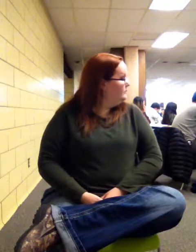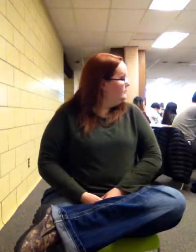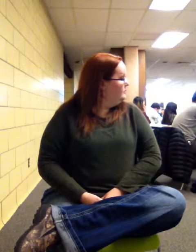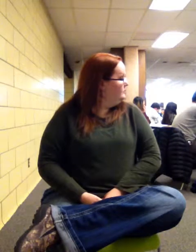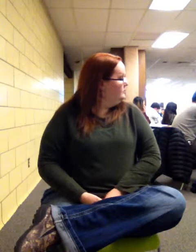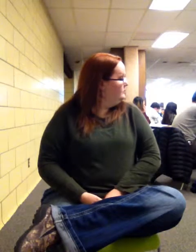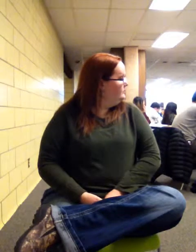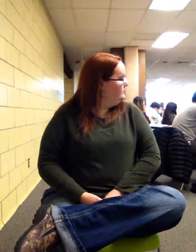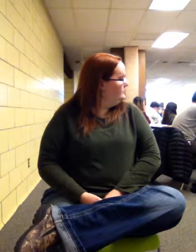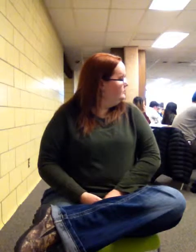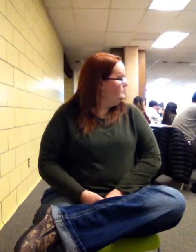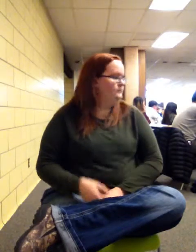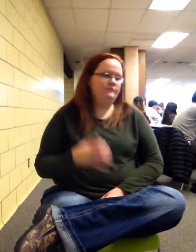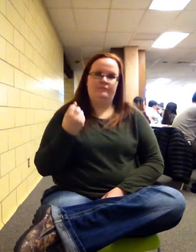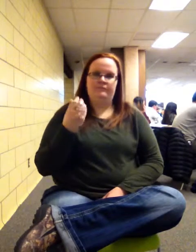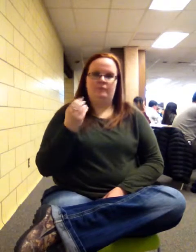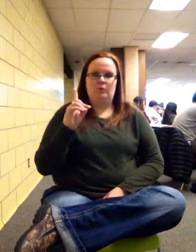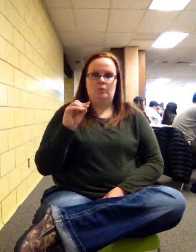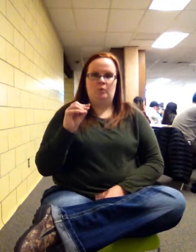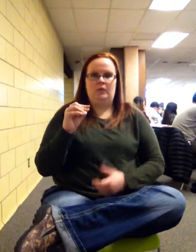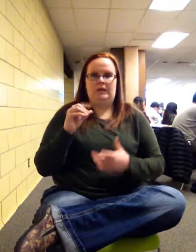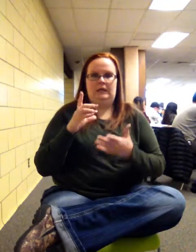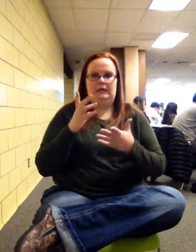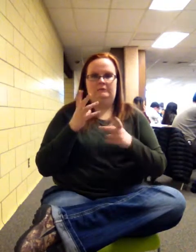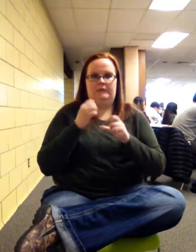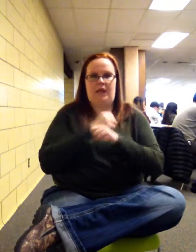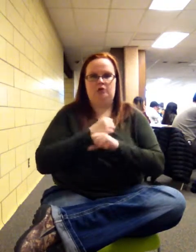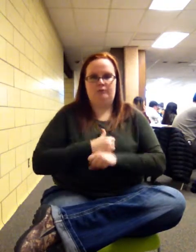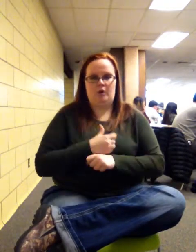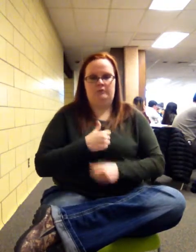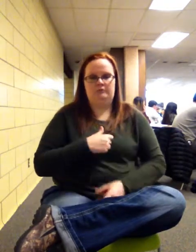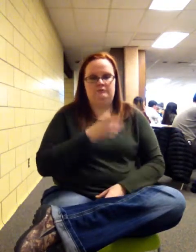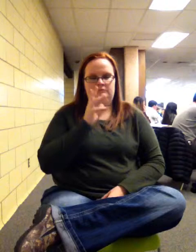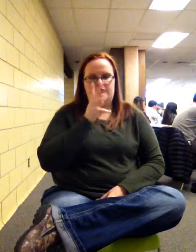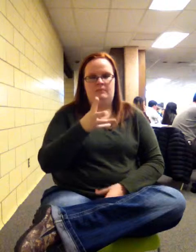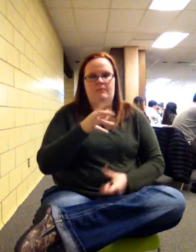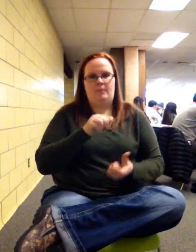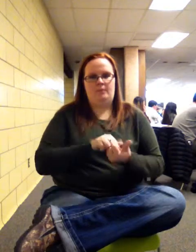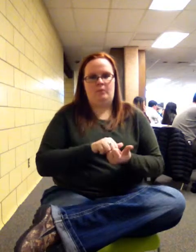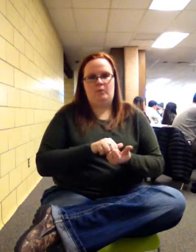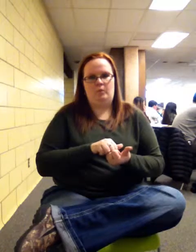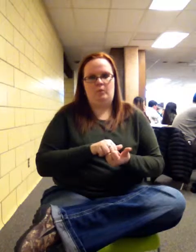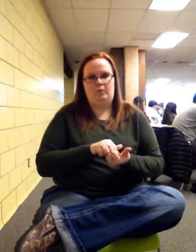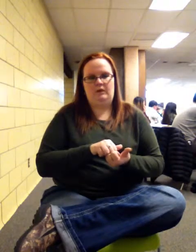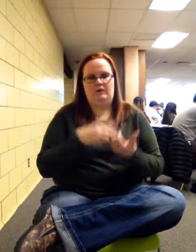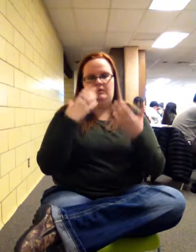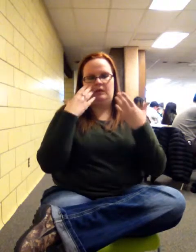So doing algebra, I come out with the unknown